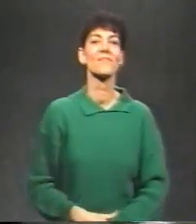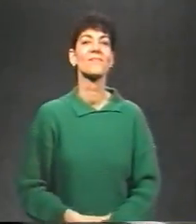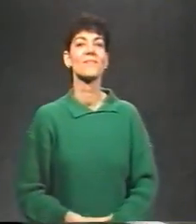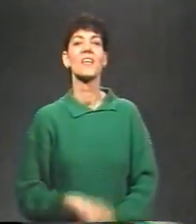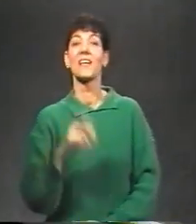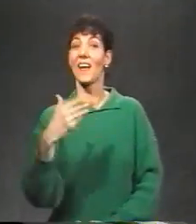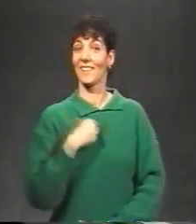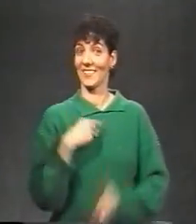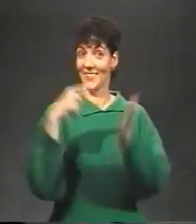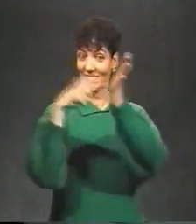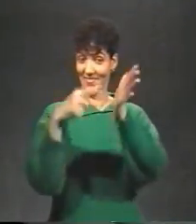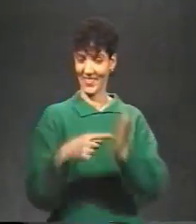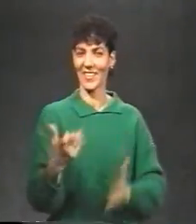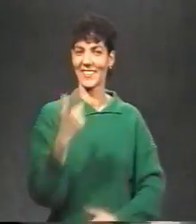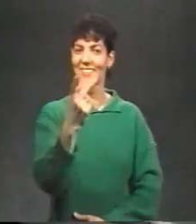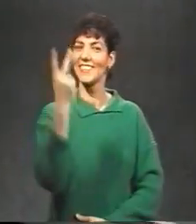Here are several more examples.